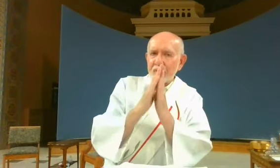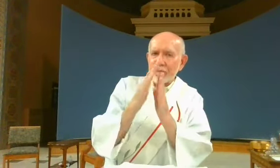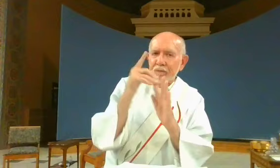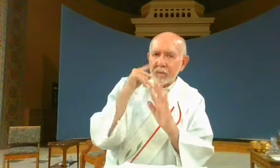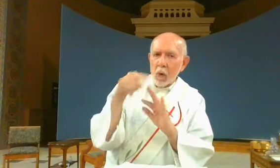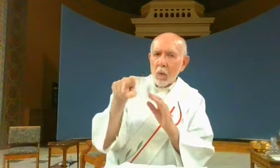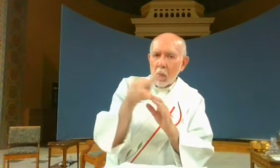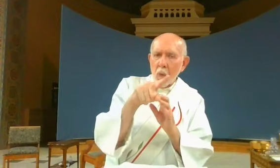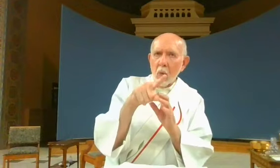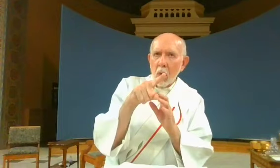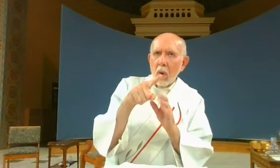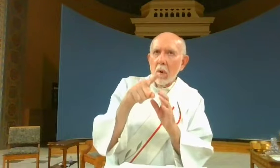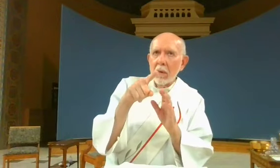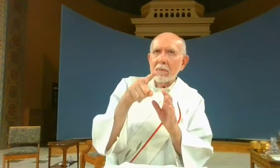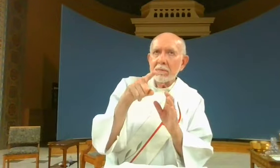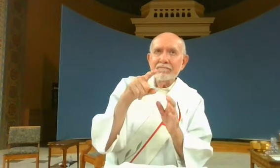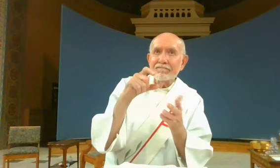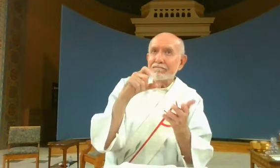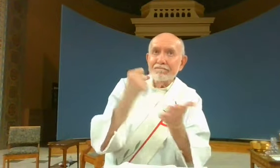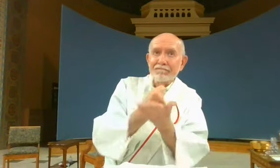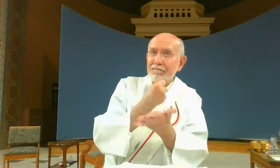we have a prayer for you